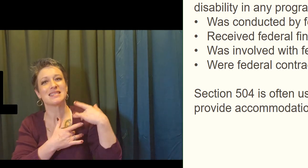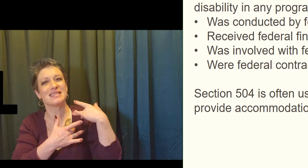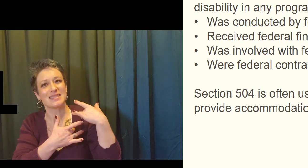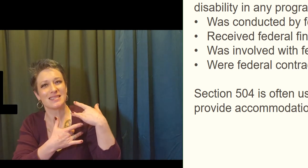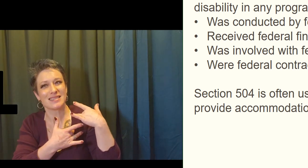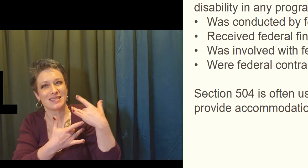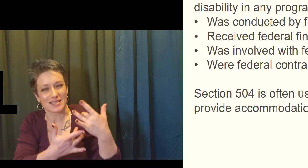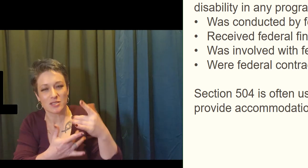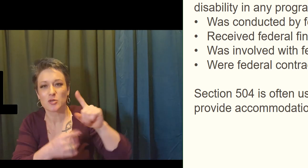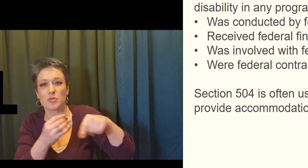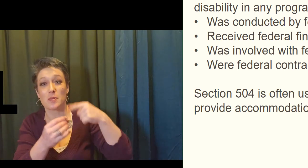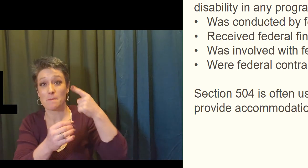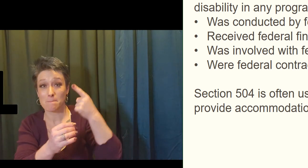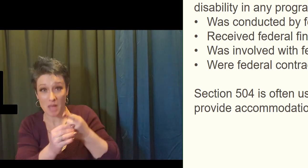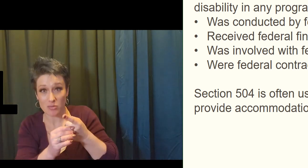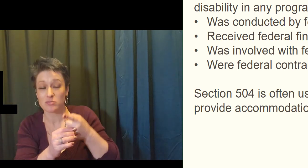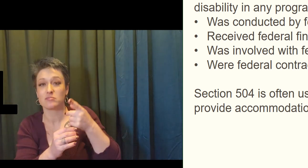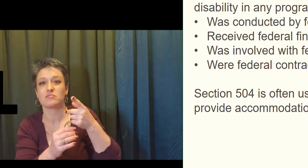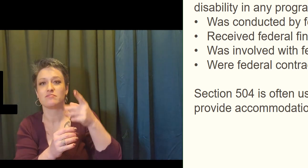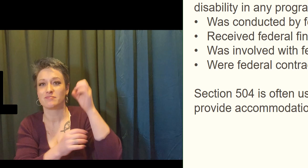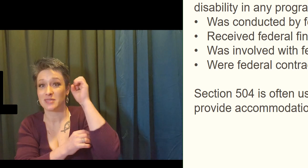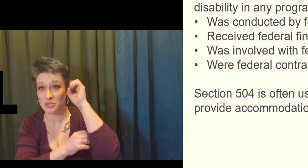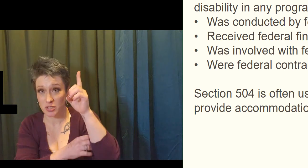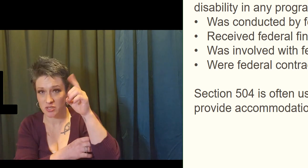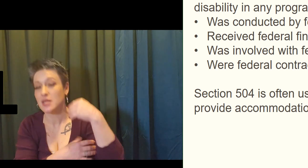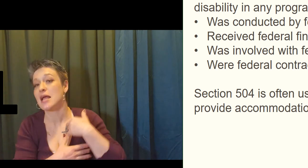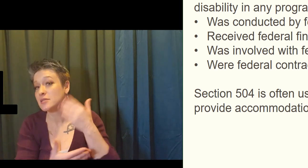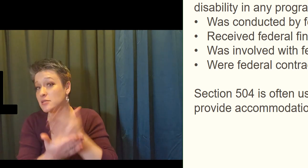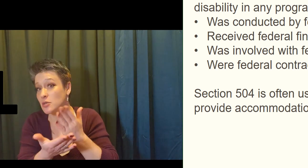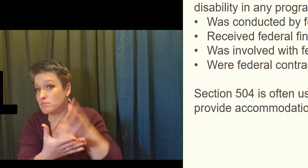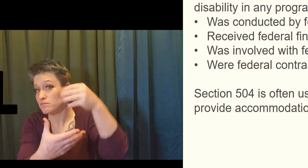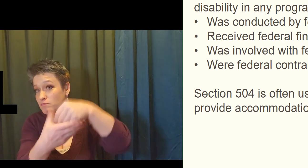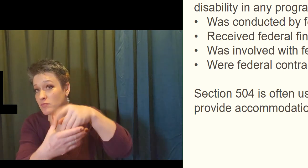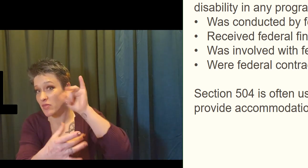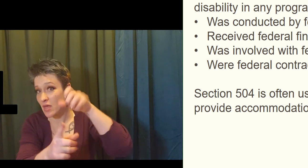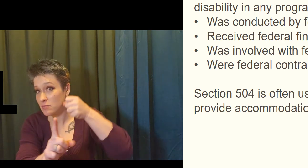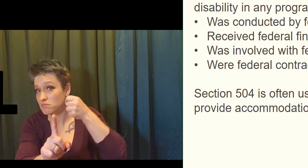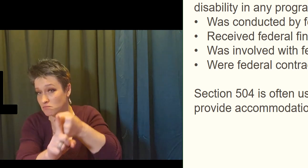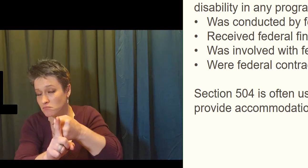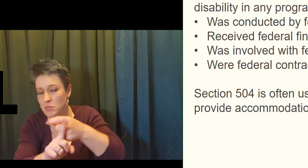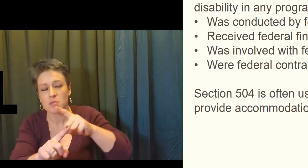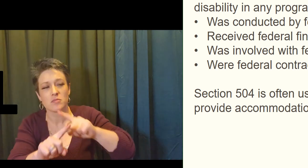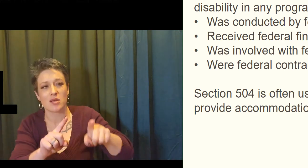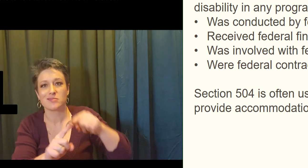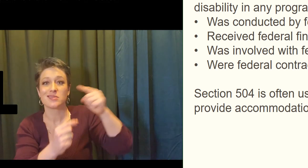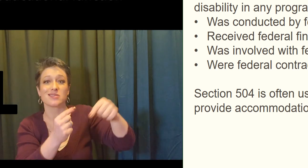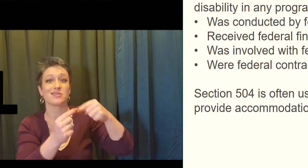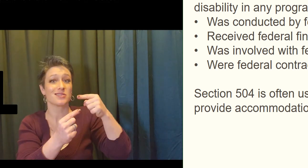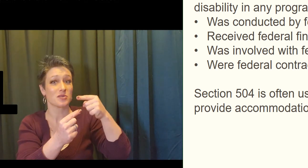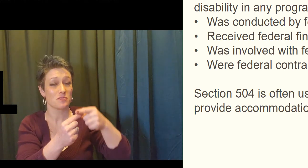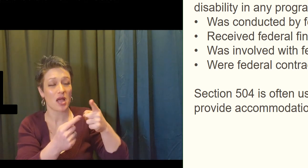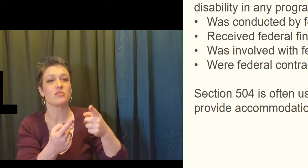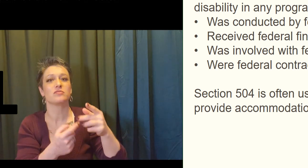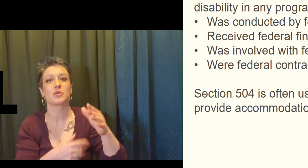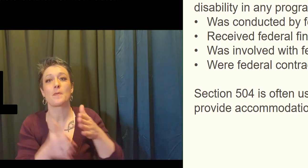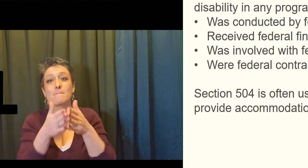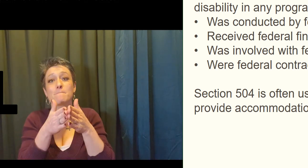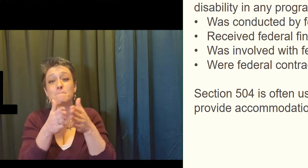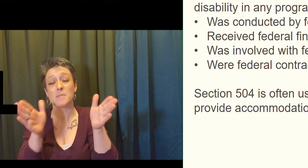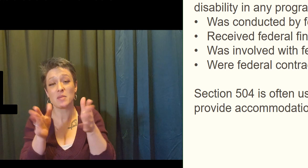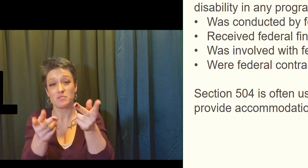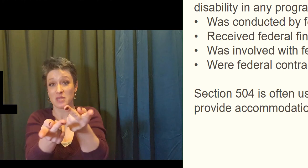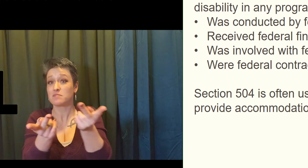But the Rehab Act wasn't really about education. There's some parts that really have an impact